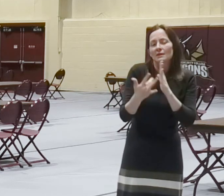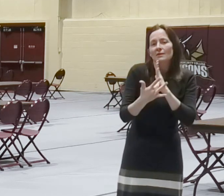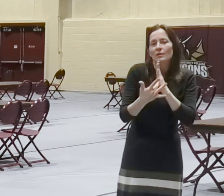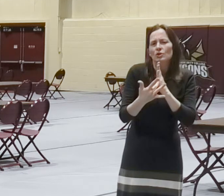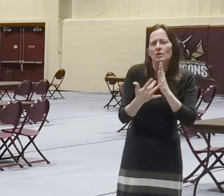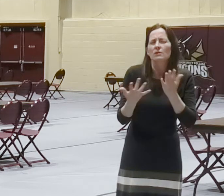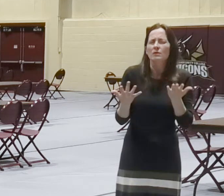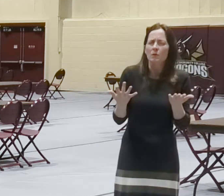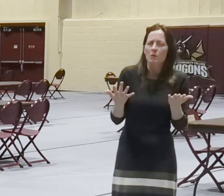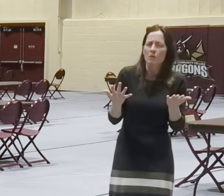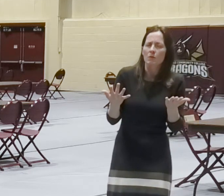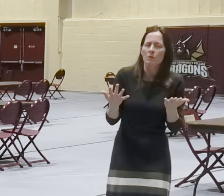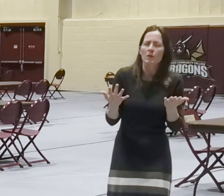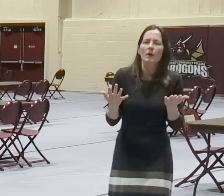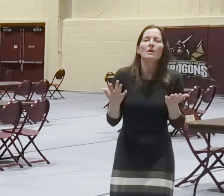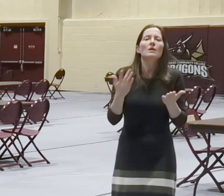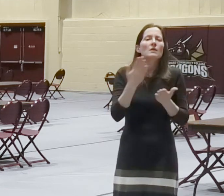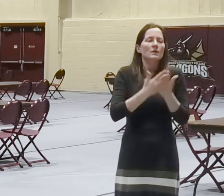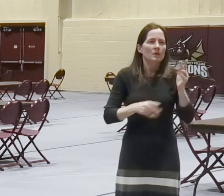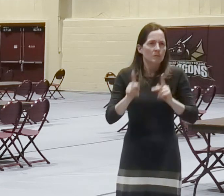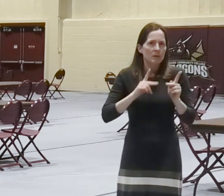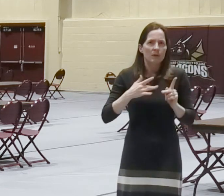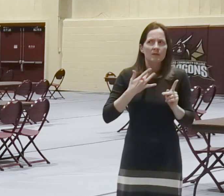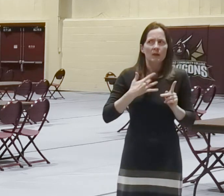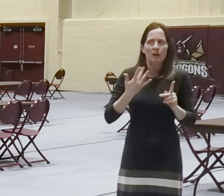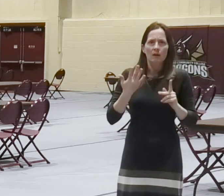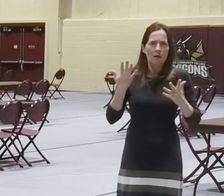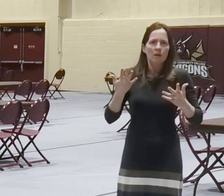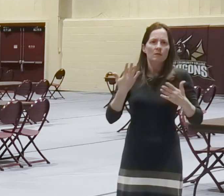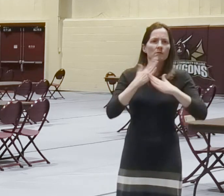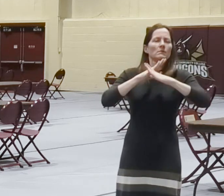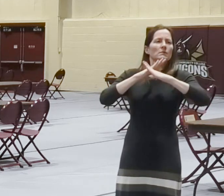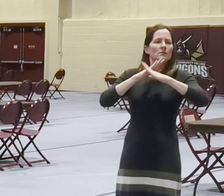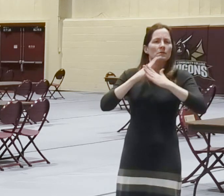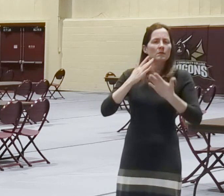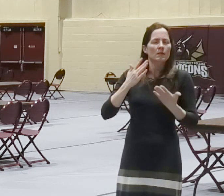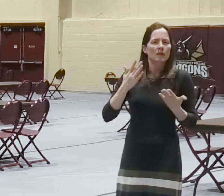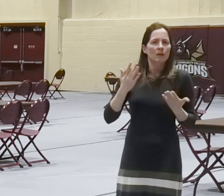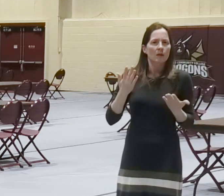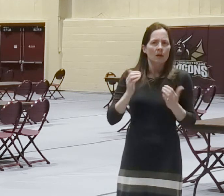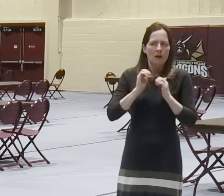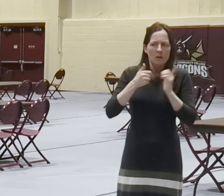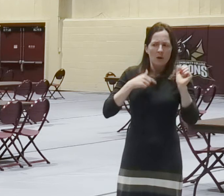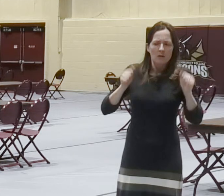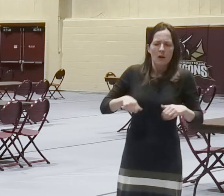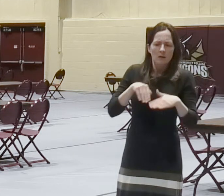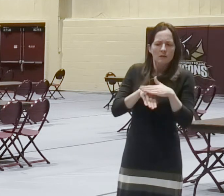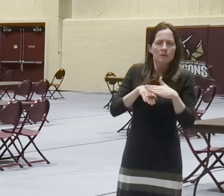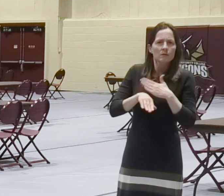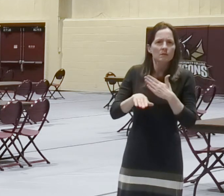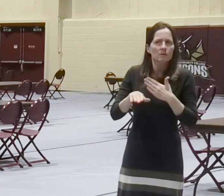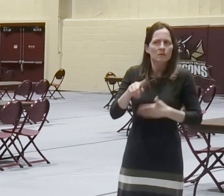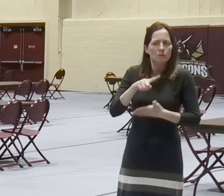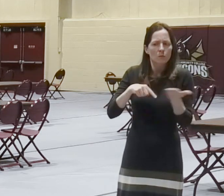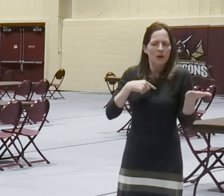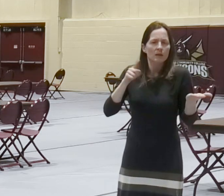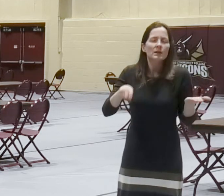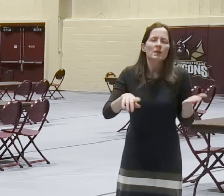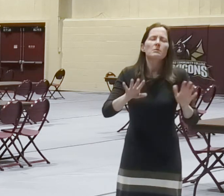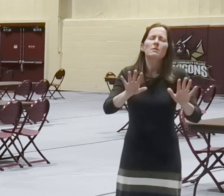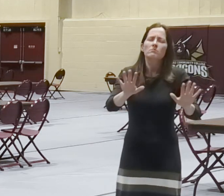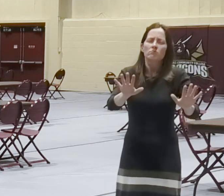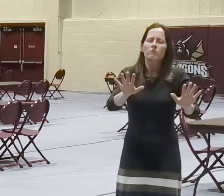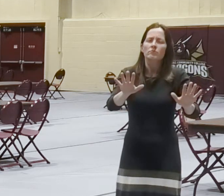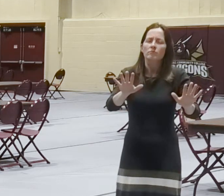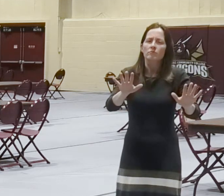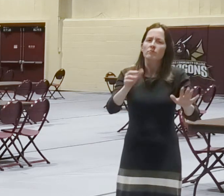sometimes perceived as a barrier for people to access the services they need. Today, I want to assure